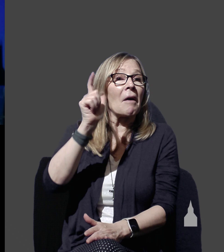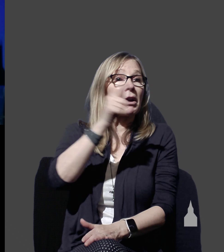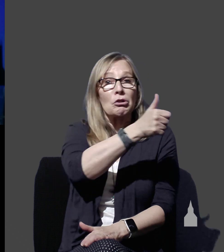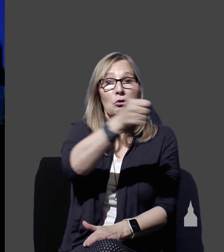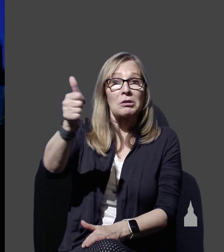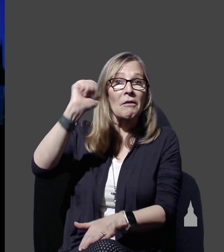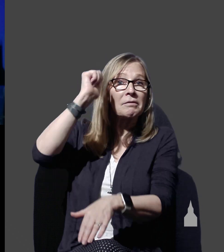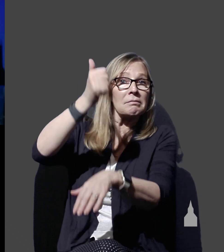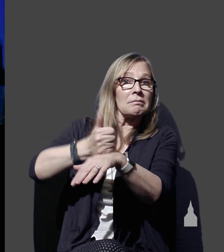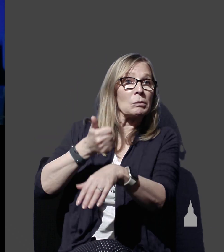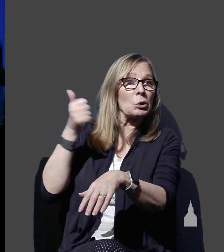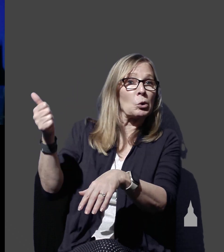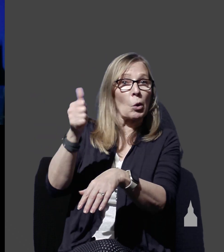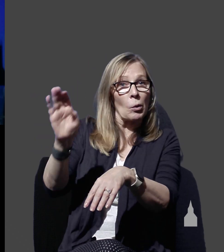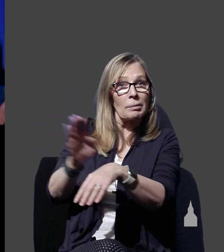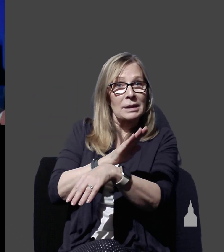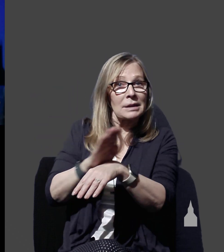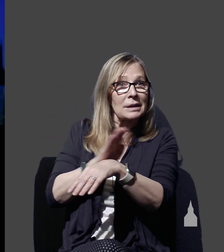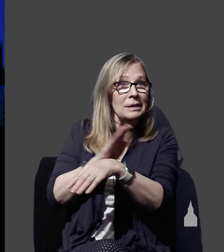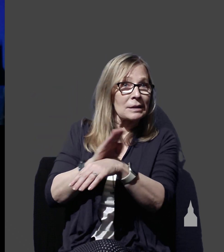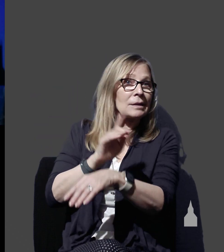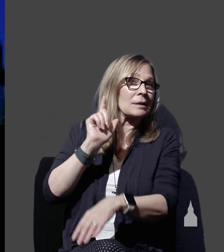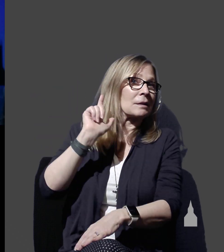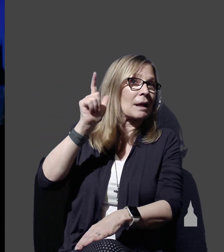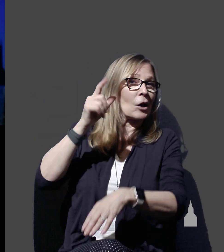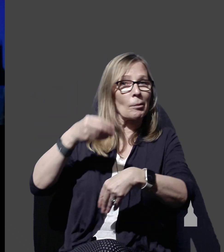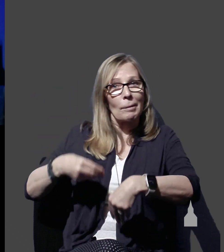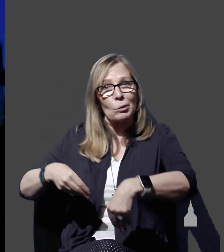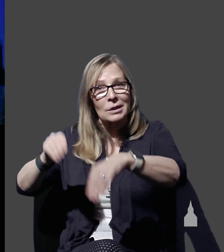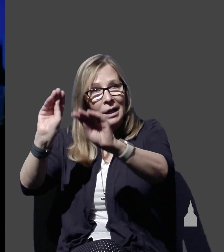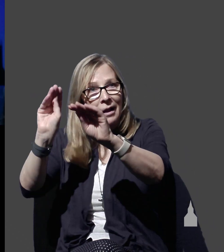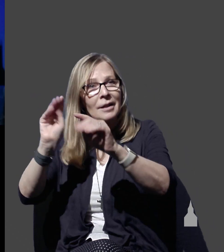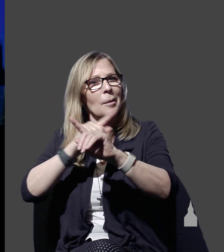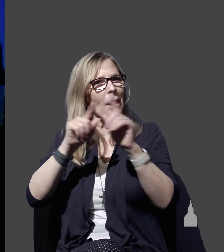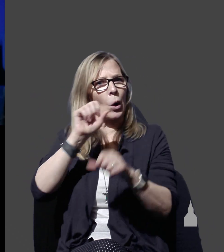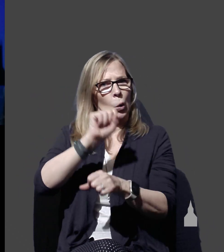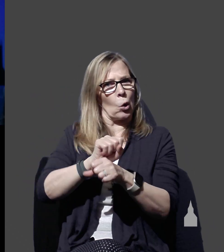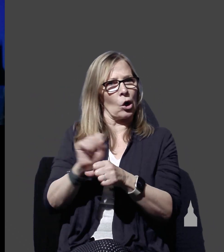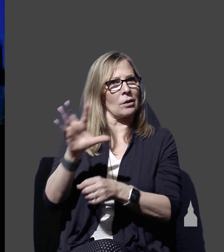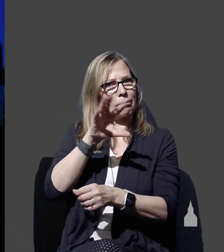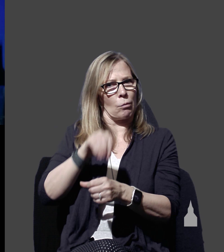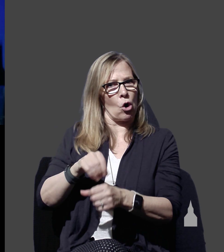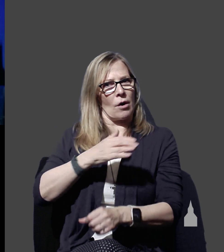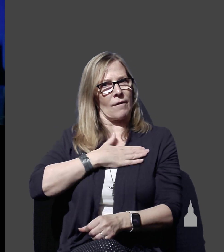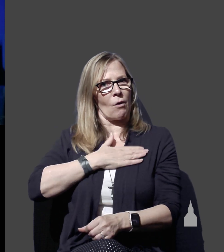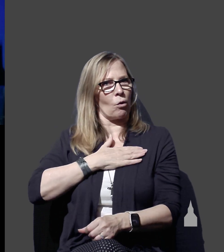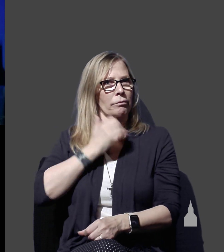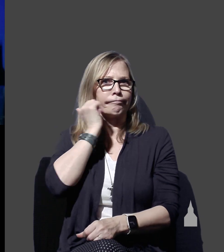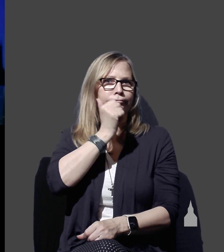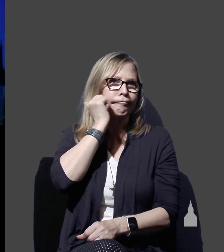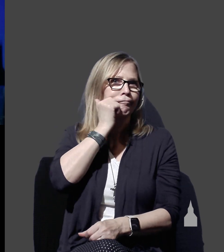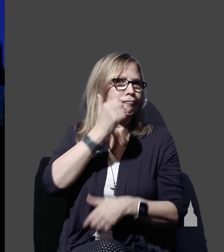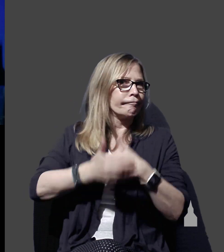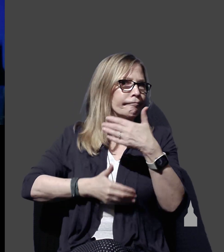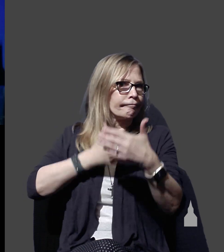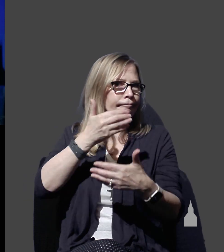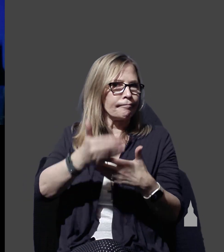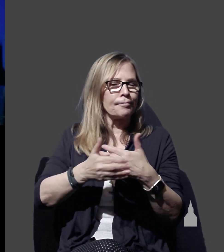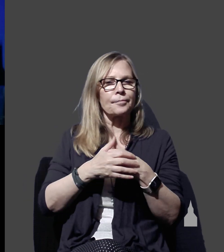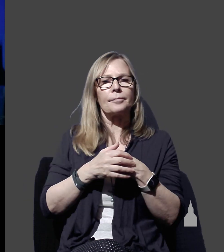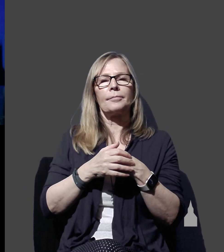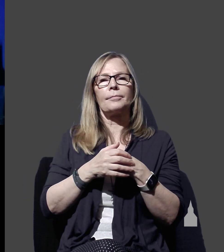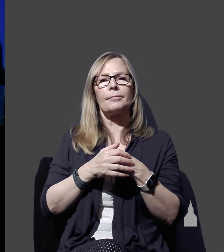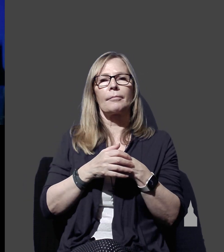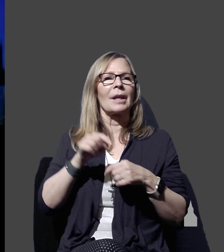sell the goods and services, but in that case you employ people. Work is a part of our fabric. And this isn't